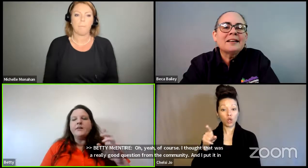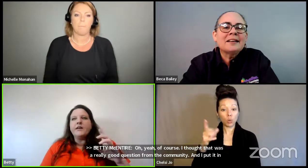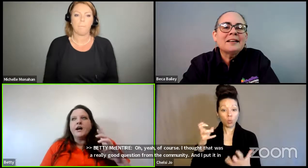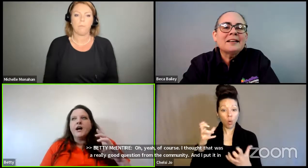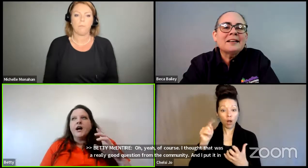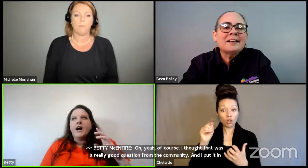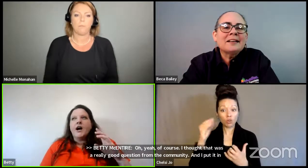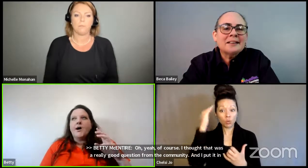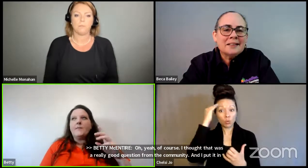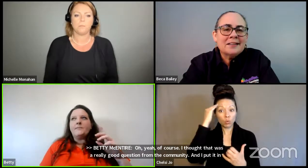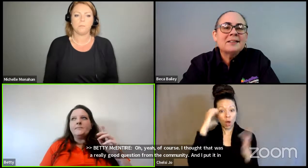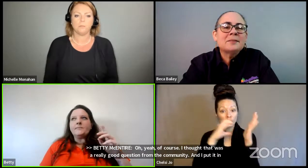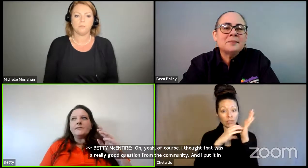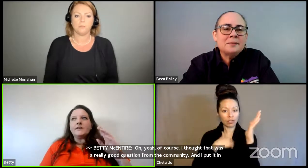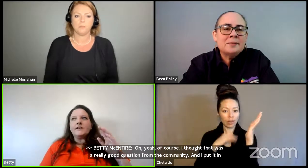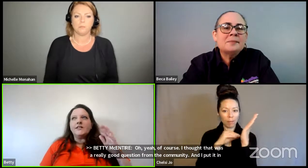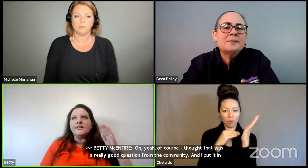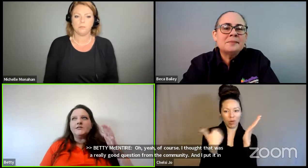Friday.